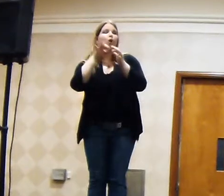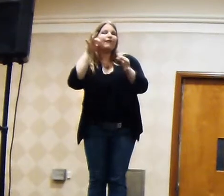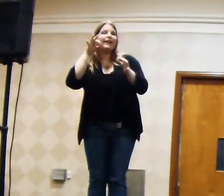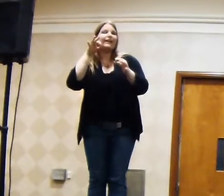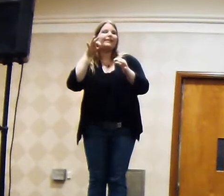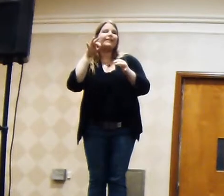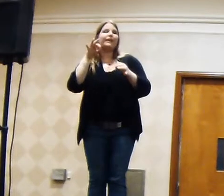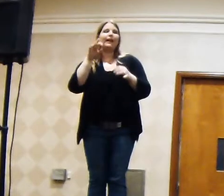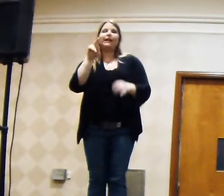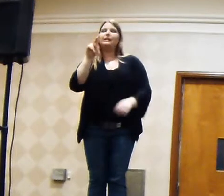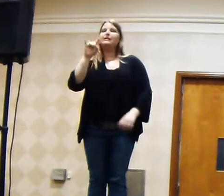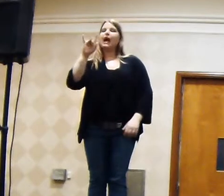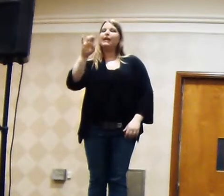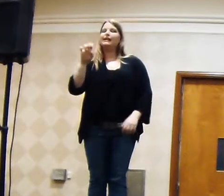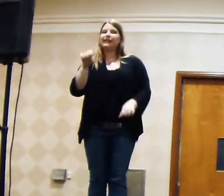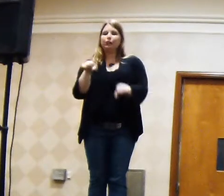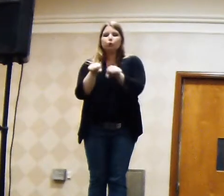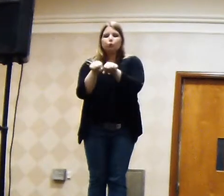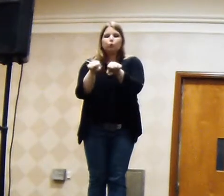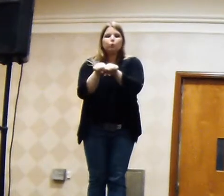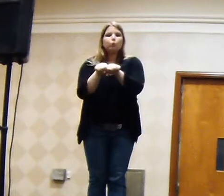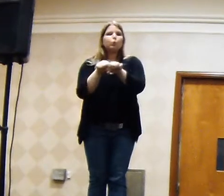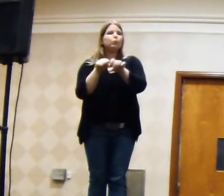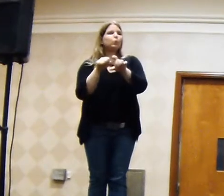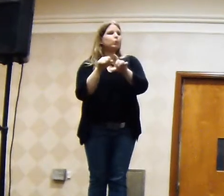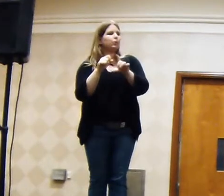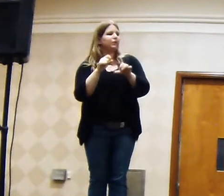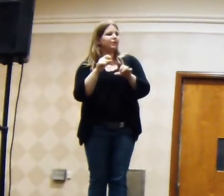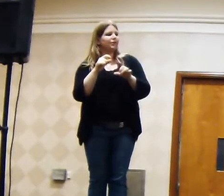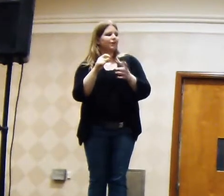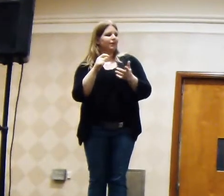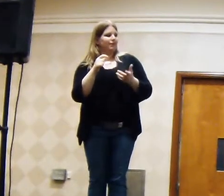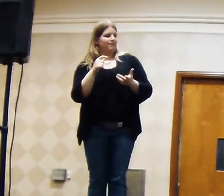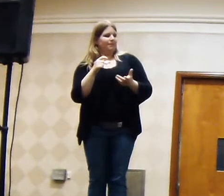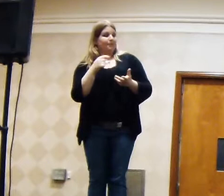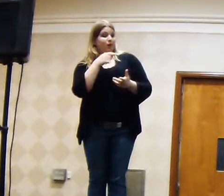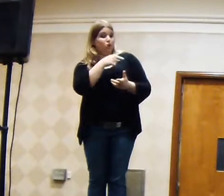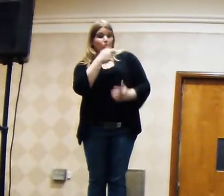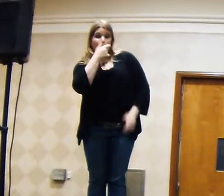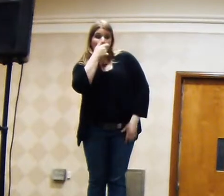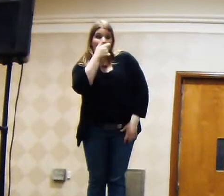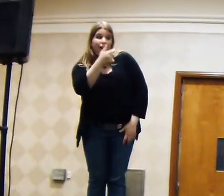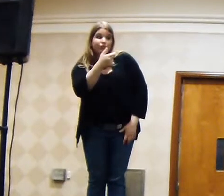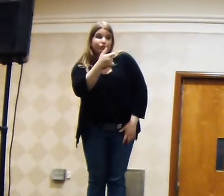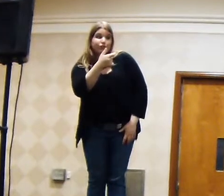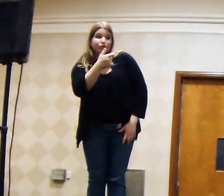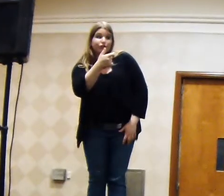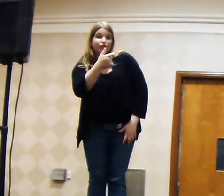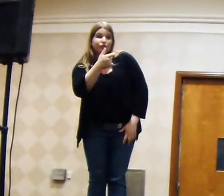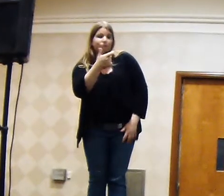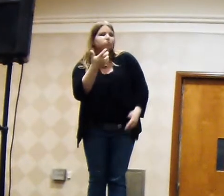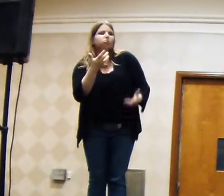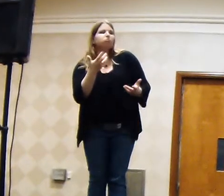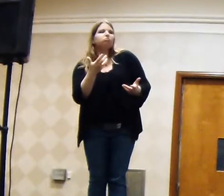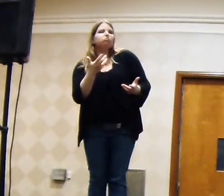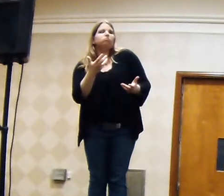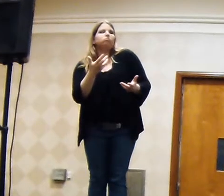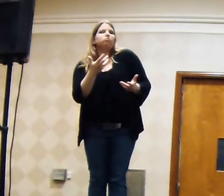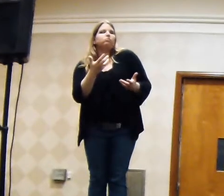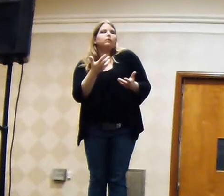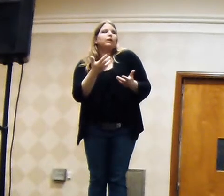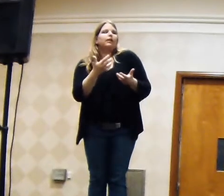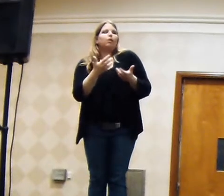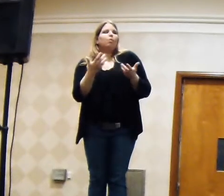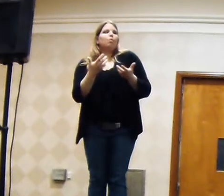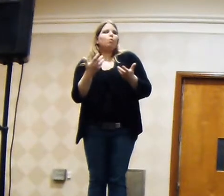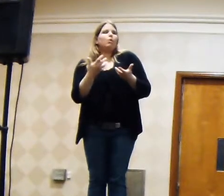the Nike shoes or all of those things. When you're watching that, what was sort of striking you as the